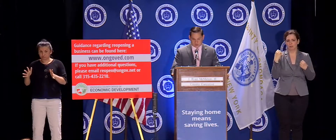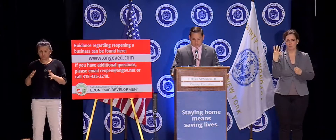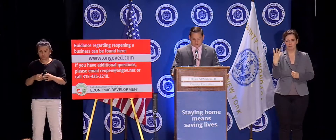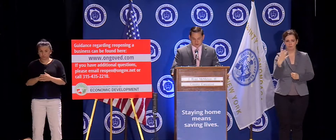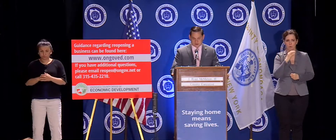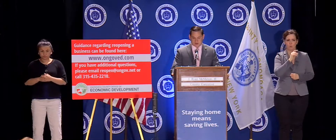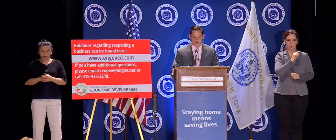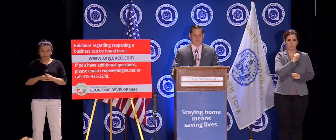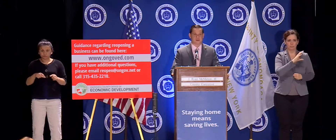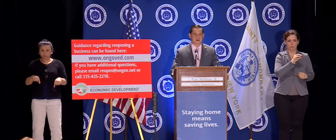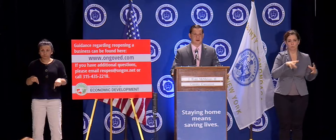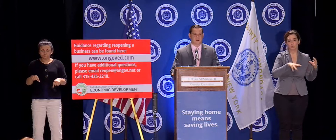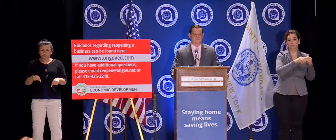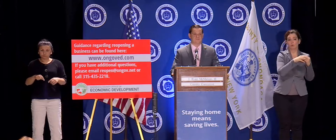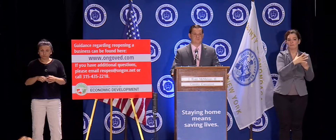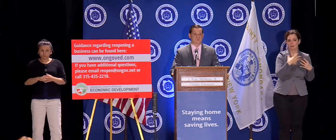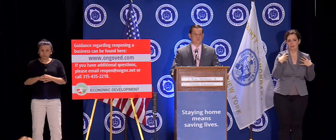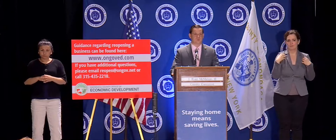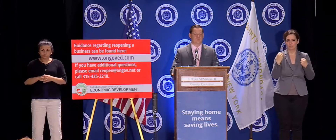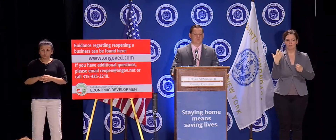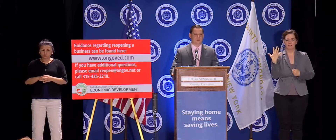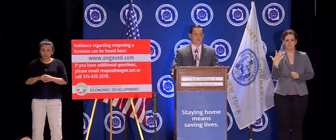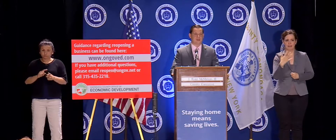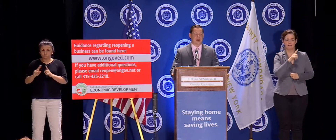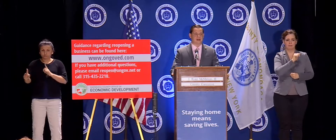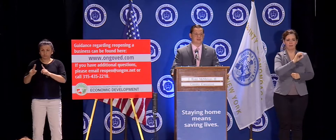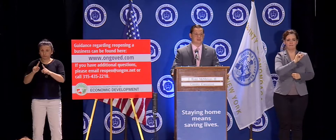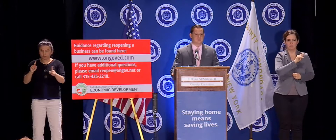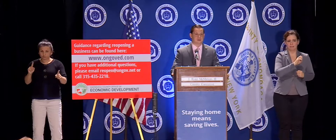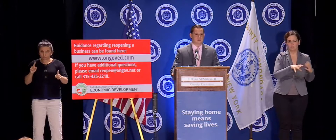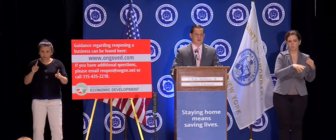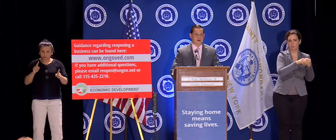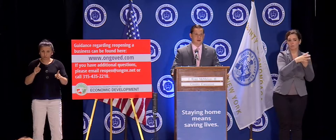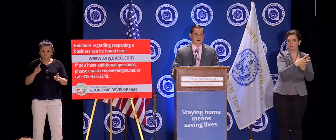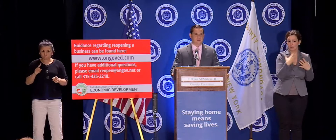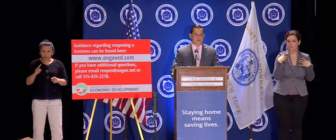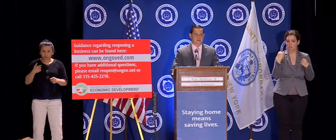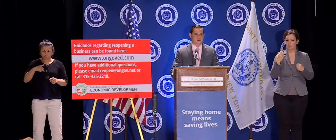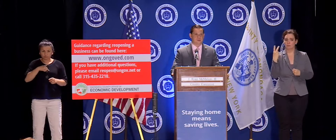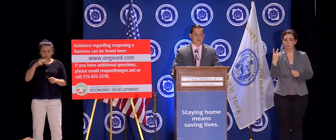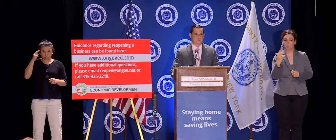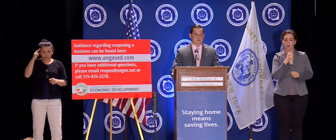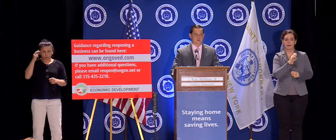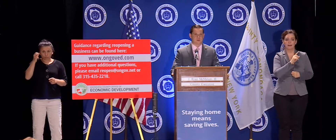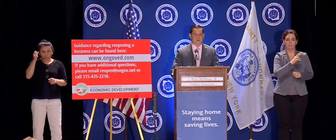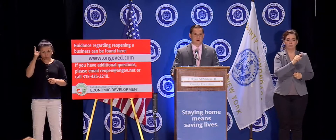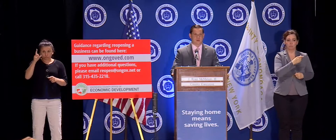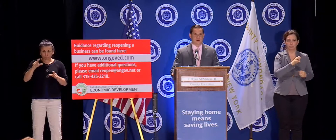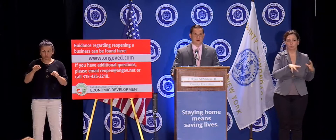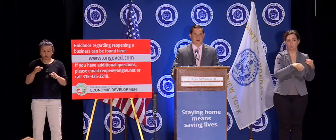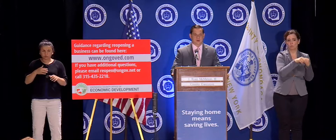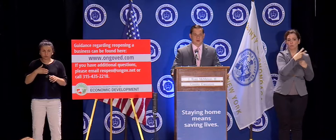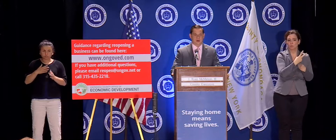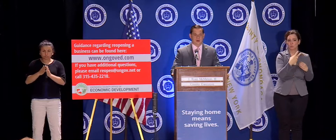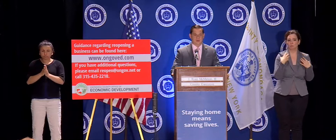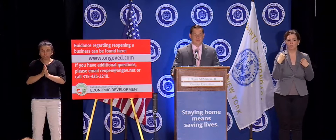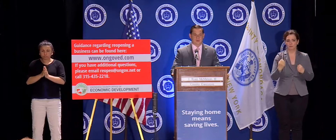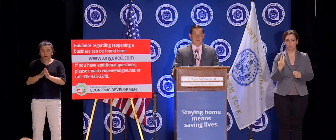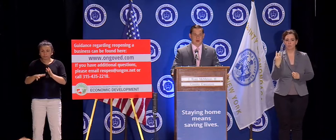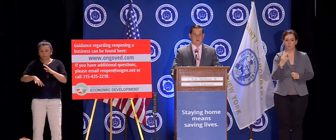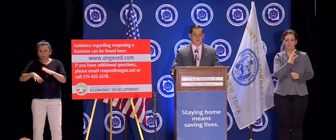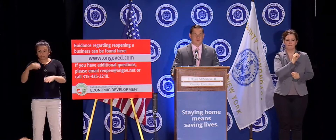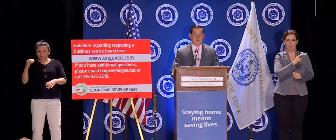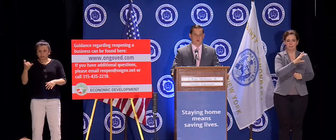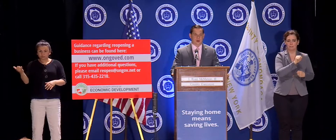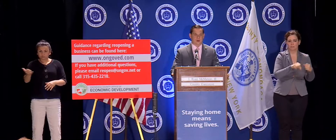Related to physical distancing, we need to be cognizant. Please, please, please, when in public,